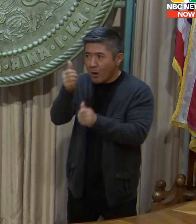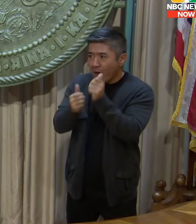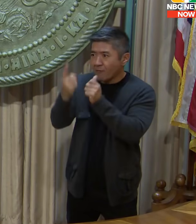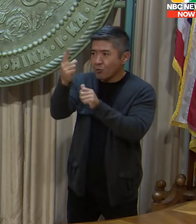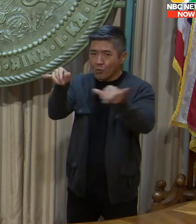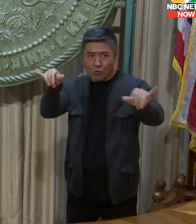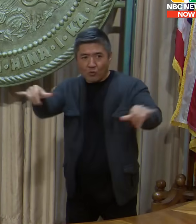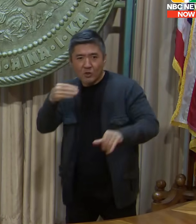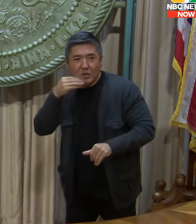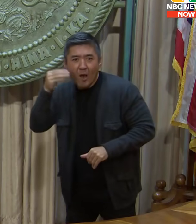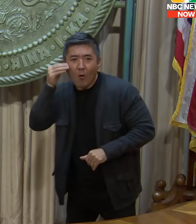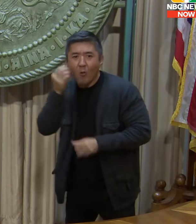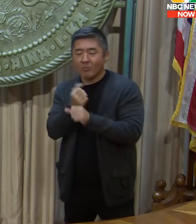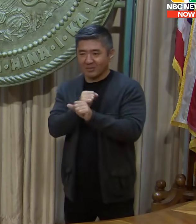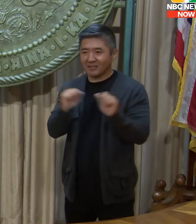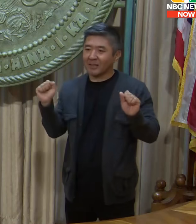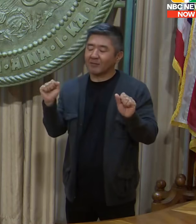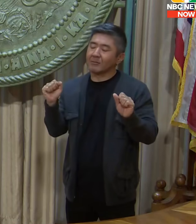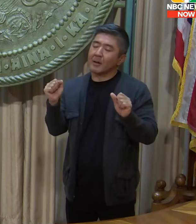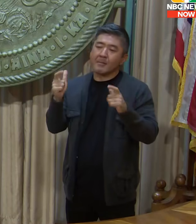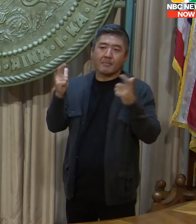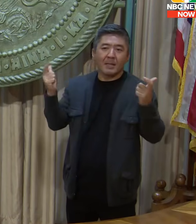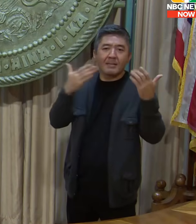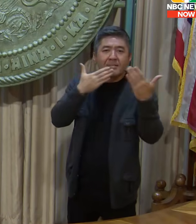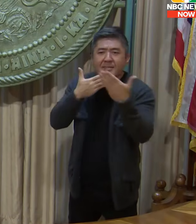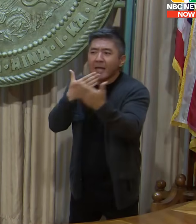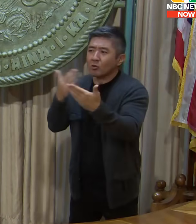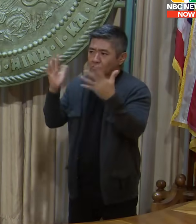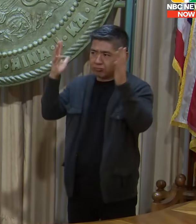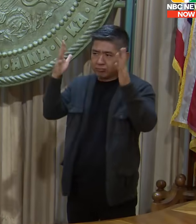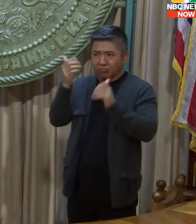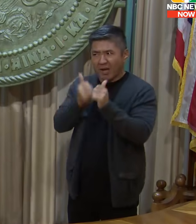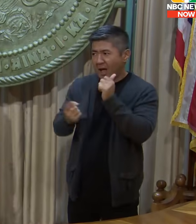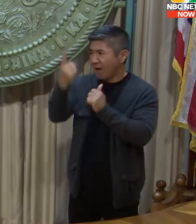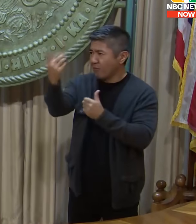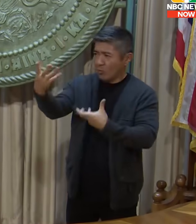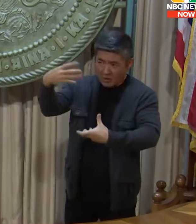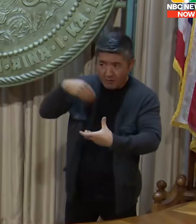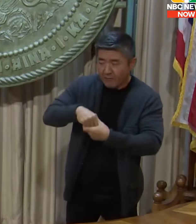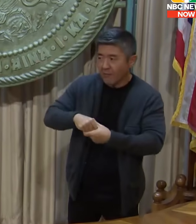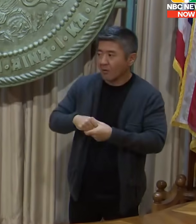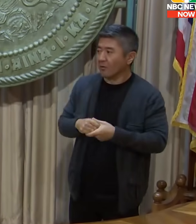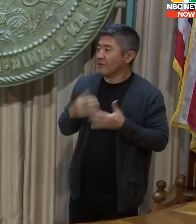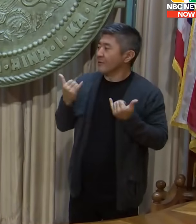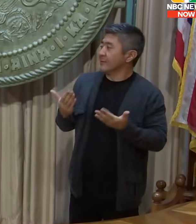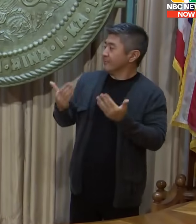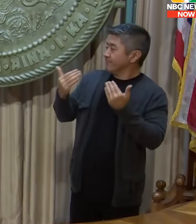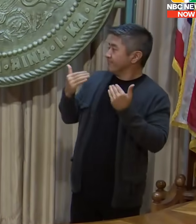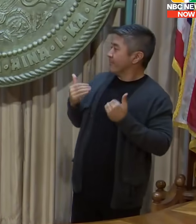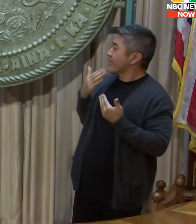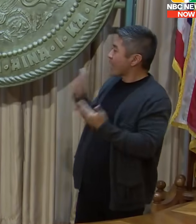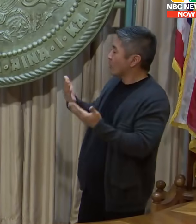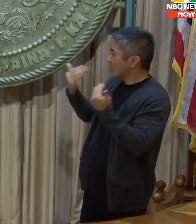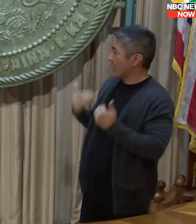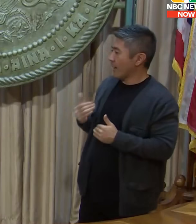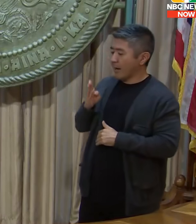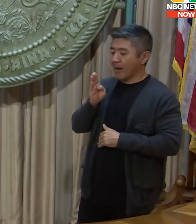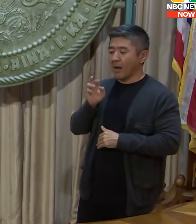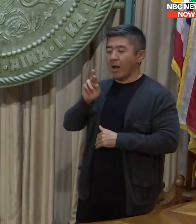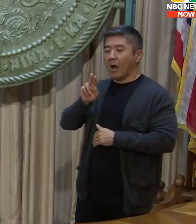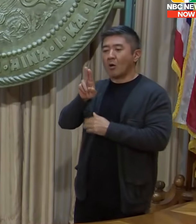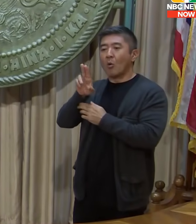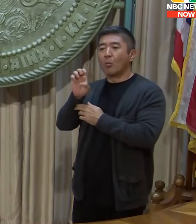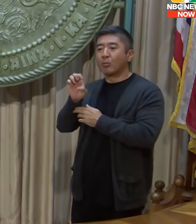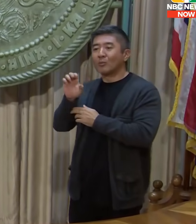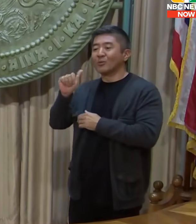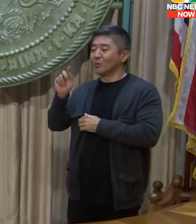efforts. So a big mahalo to everybody involved. Thank you. Thanks so much, Tim. And Bruce Anderson, Director of the Department of Health, is our final